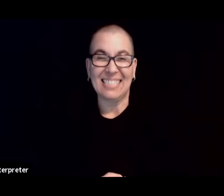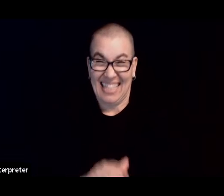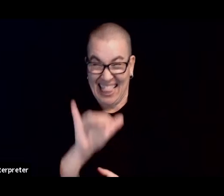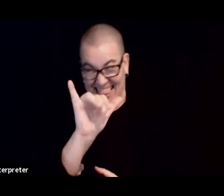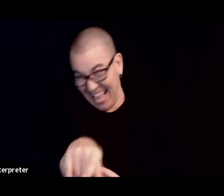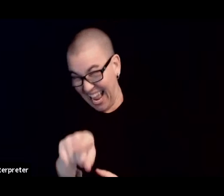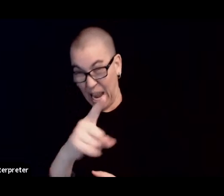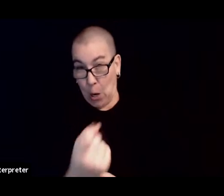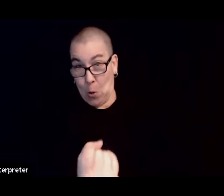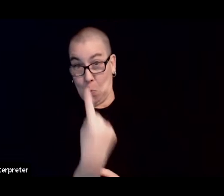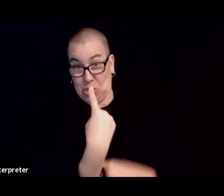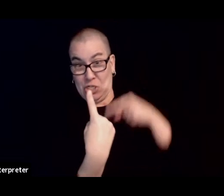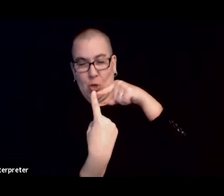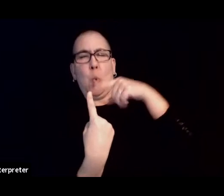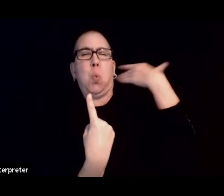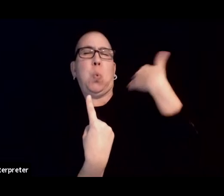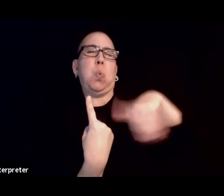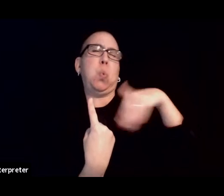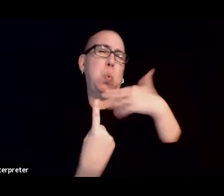you had the disease,